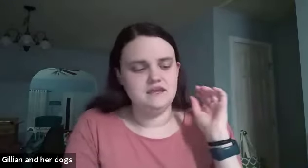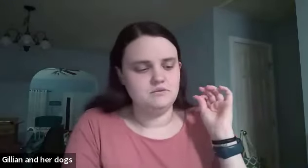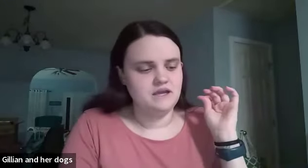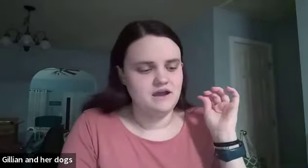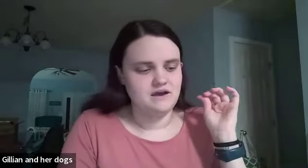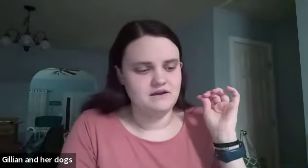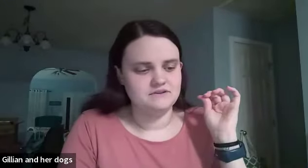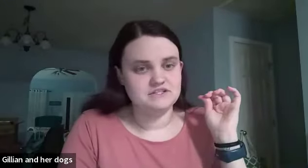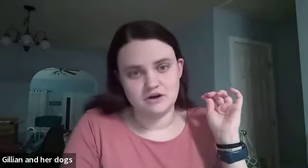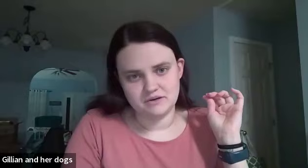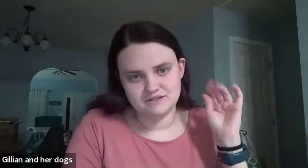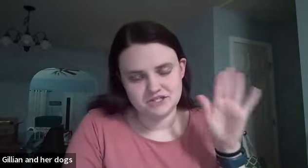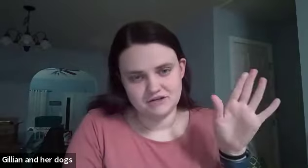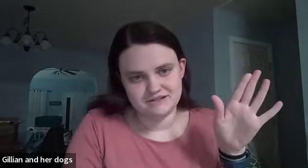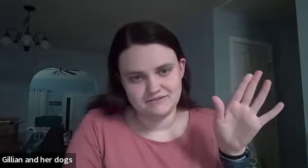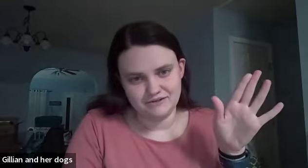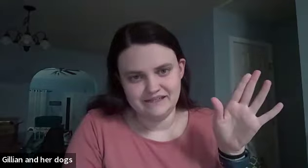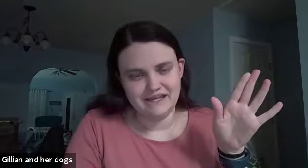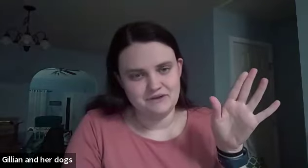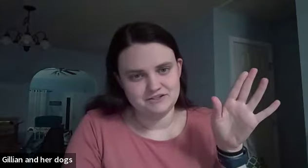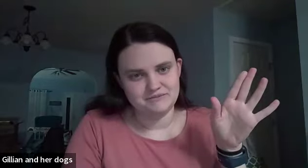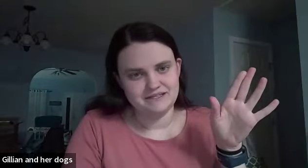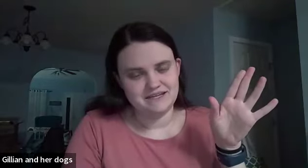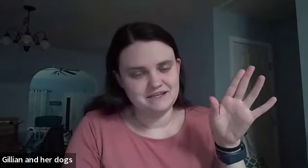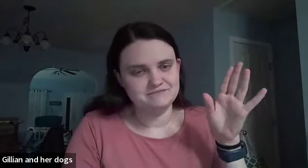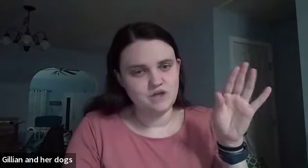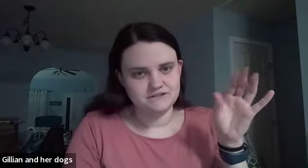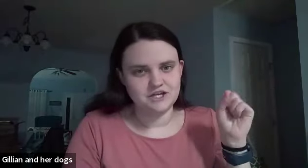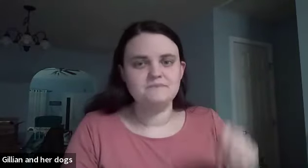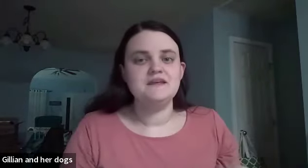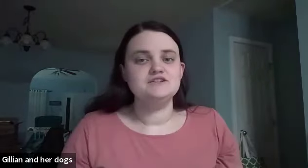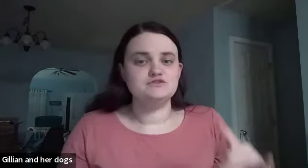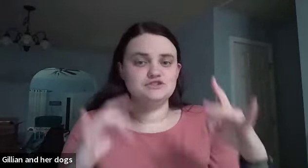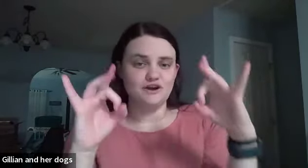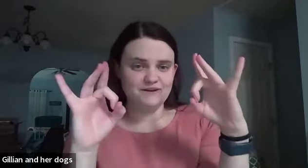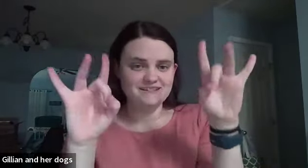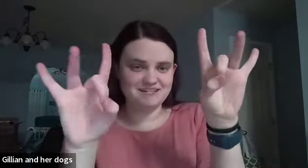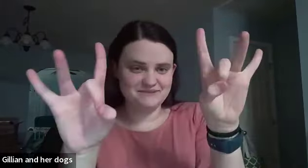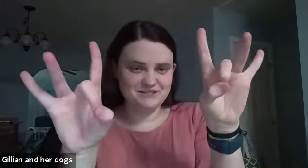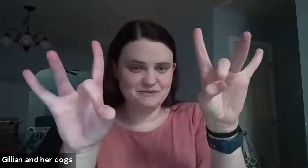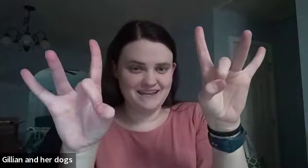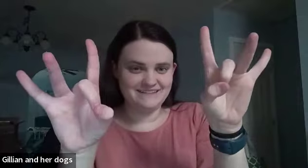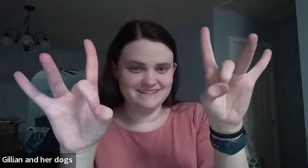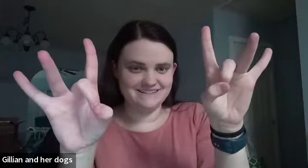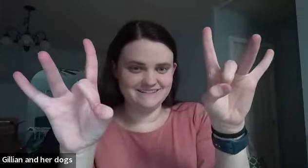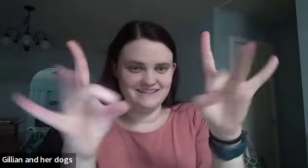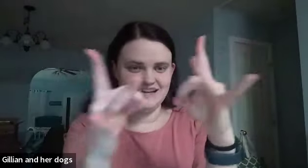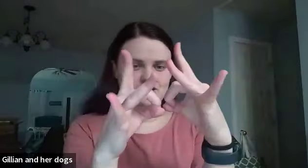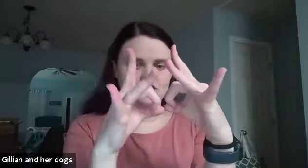Then we have Starbucks, which I know is not really a restaurant, but it's a coffee shop. So Starbucks is going to be 2 8s, and you're going